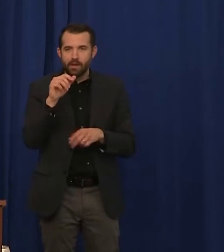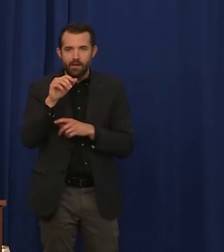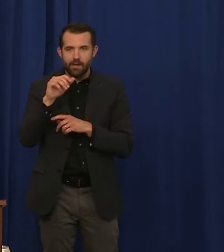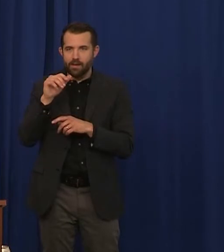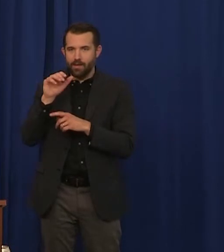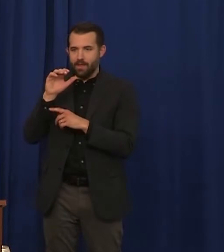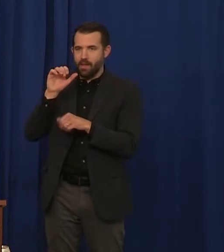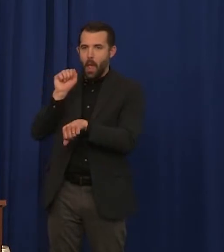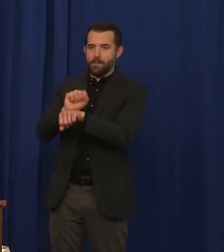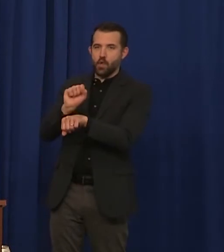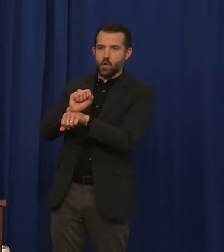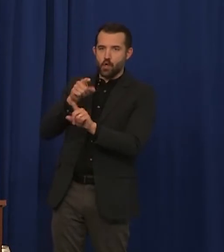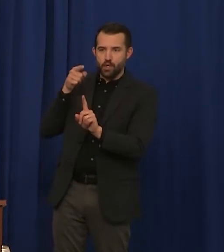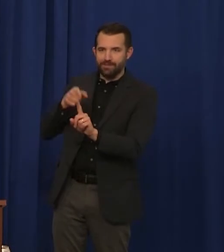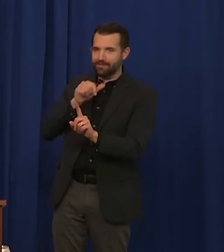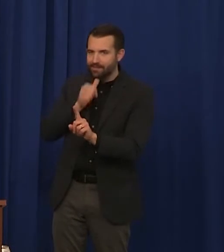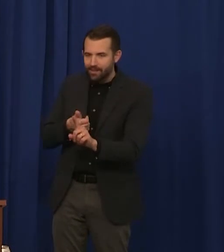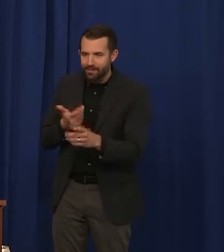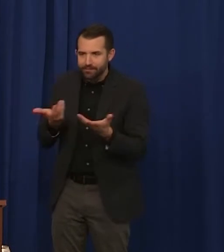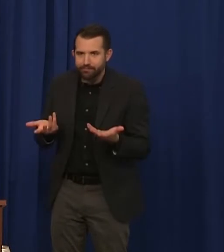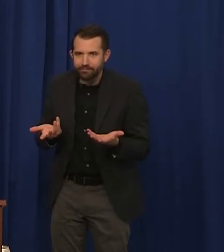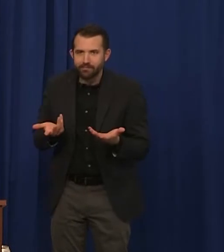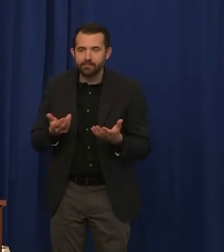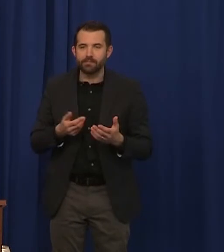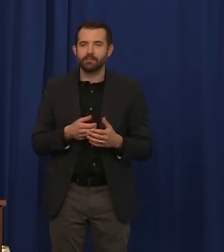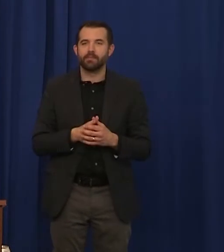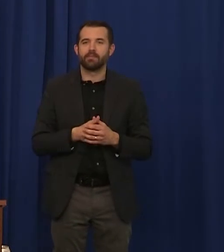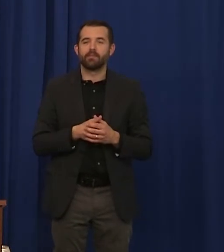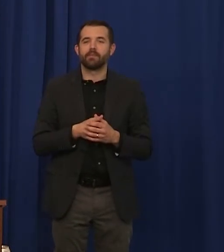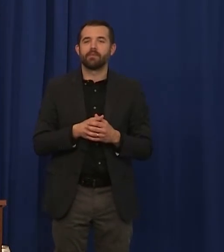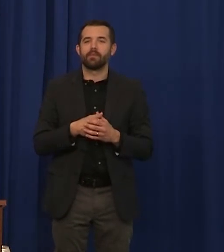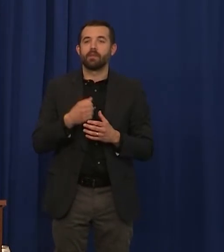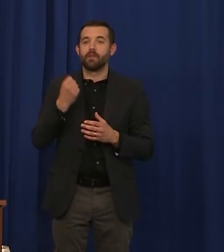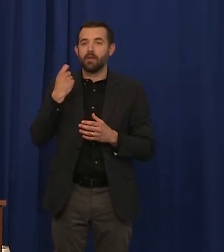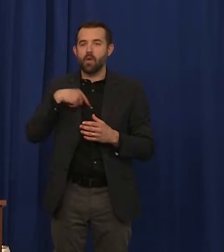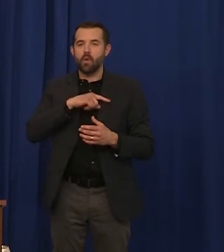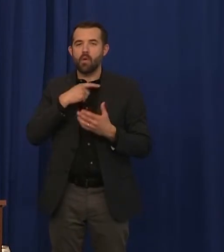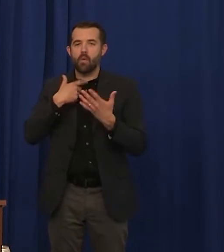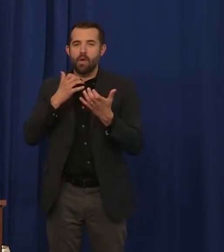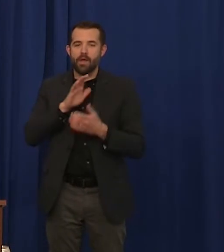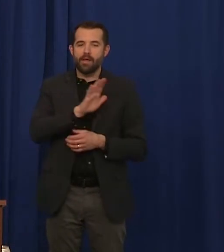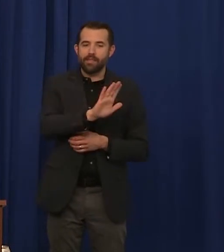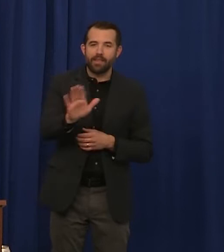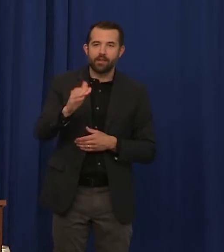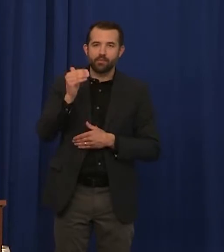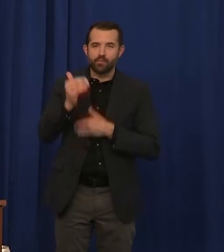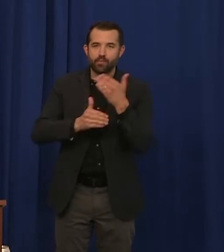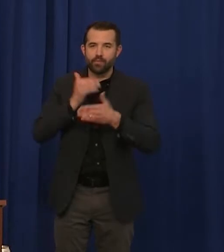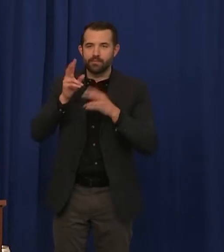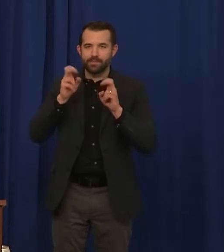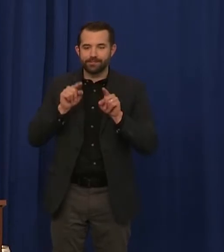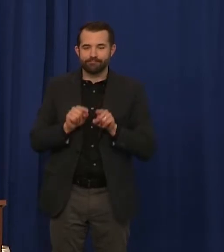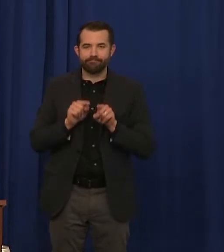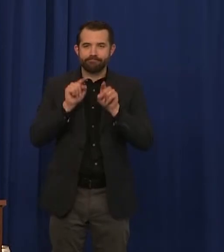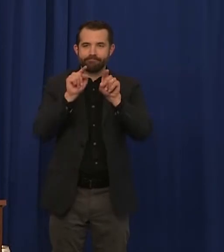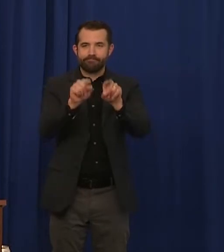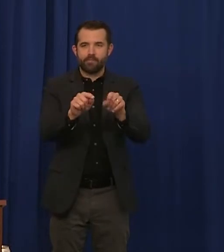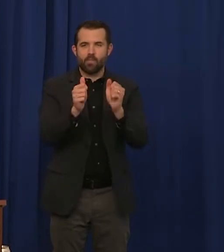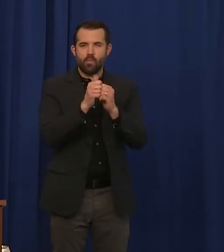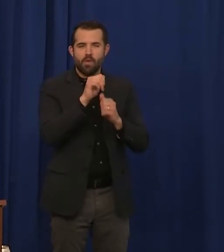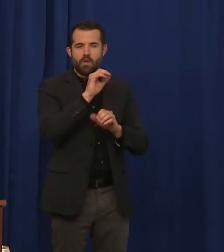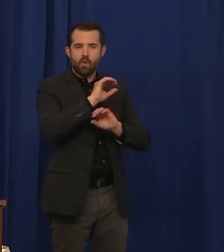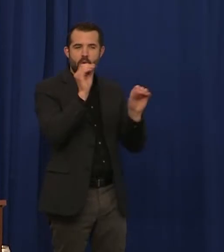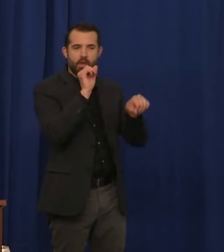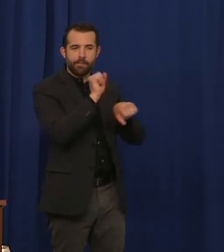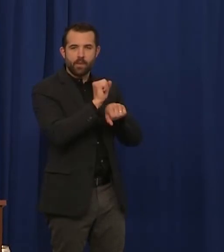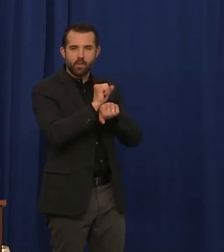need to work in tandem with the existing unemployment insurance. So the structure, the framework of unemployment